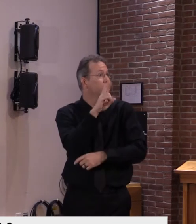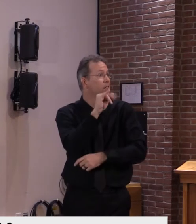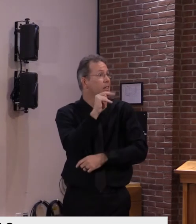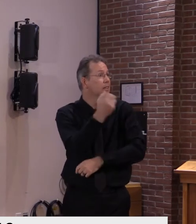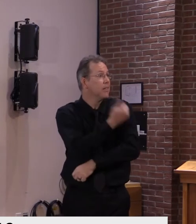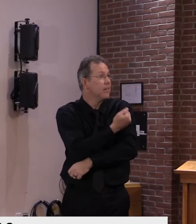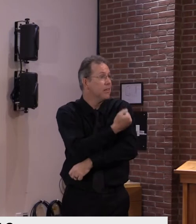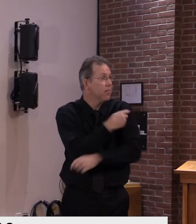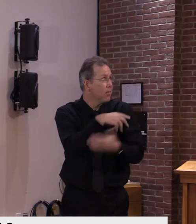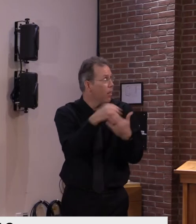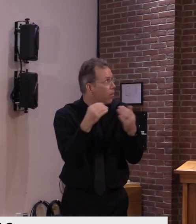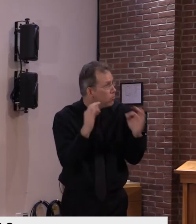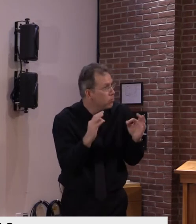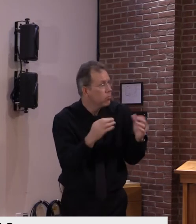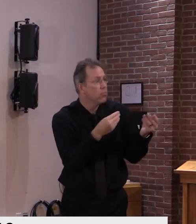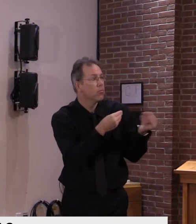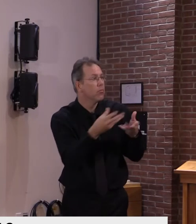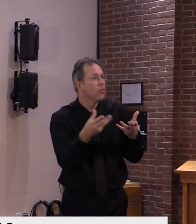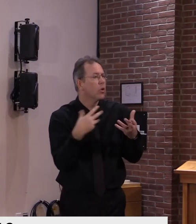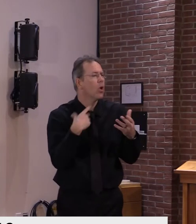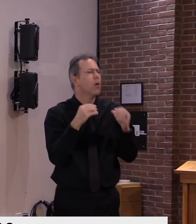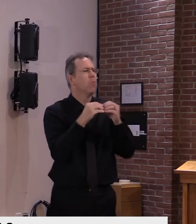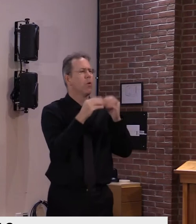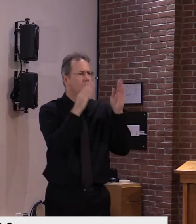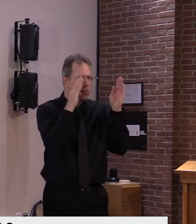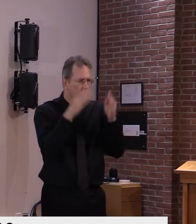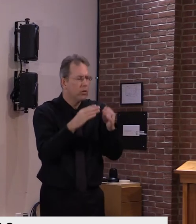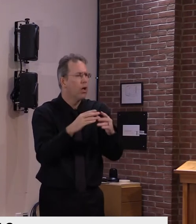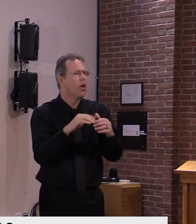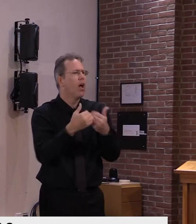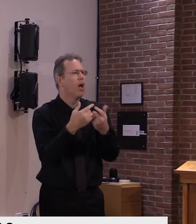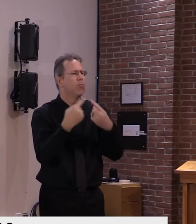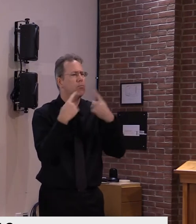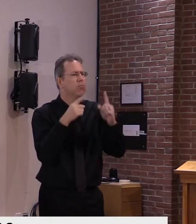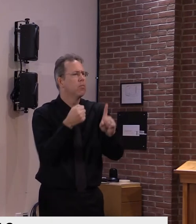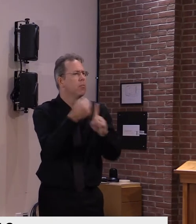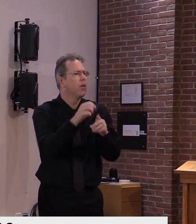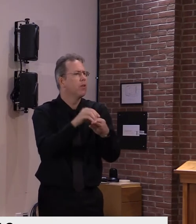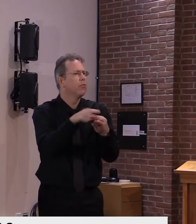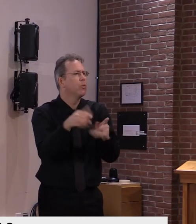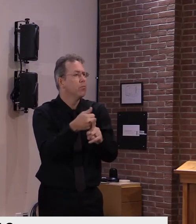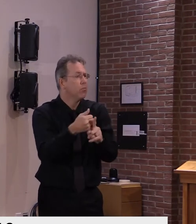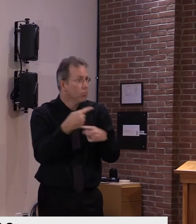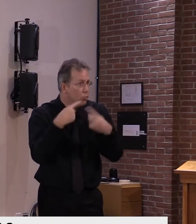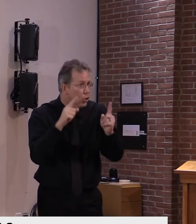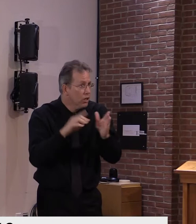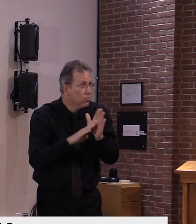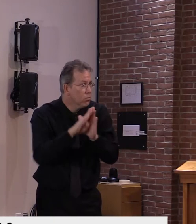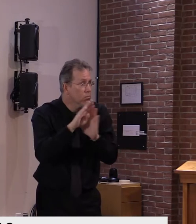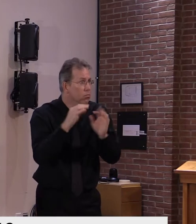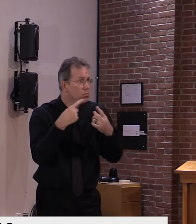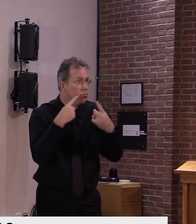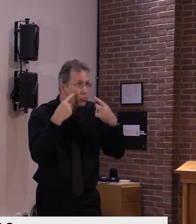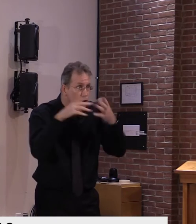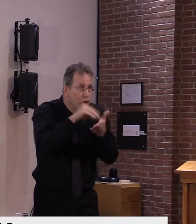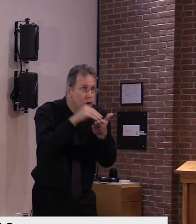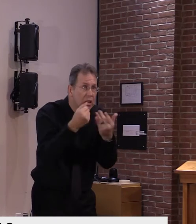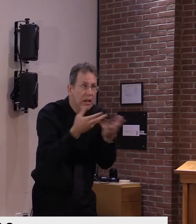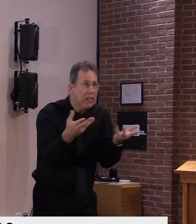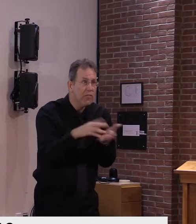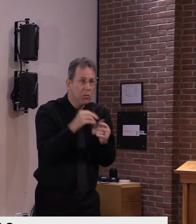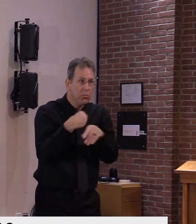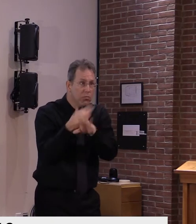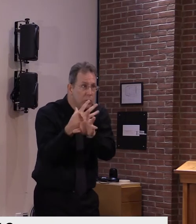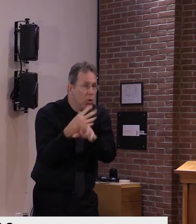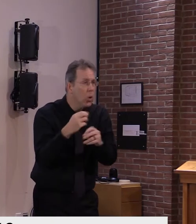on first assessing the impact. And that's why the conversation about testing is so important. On